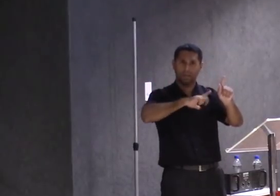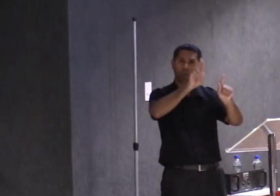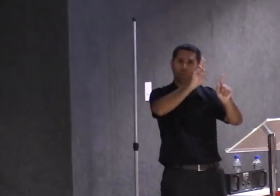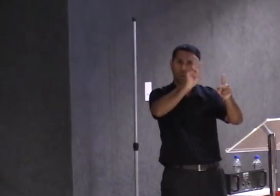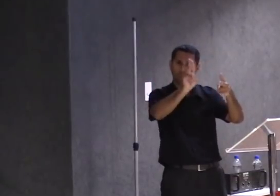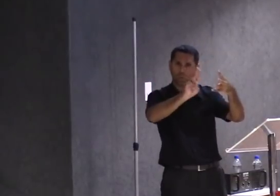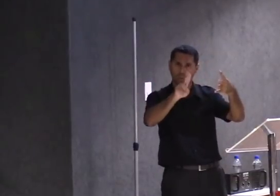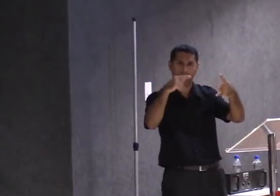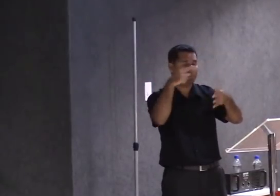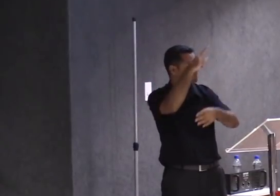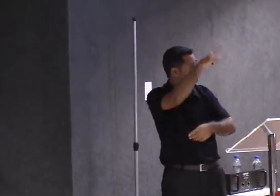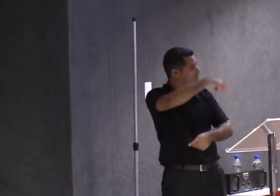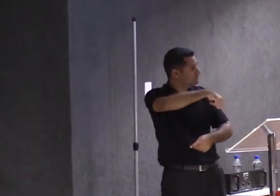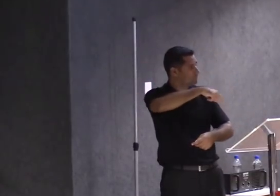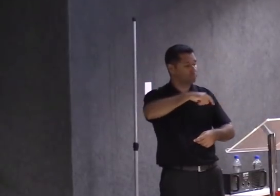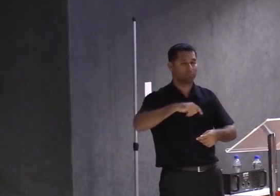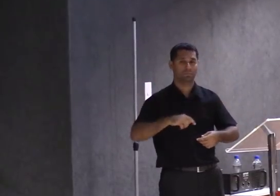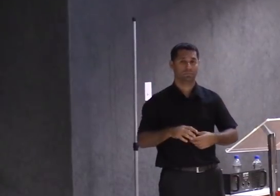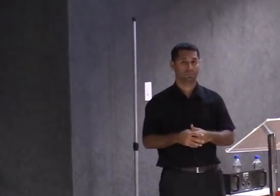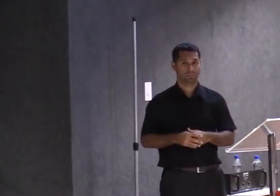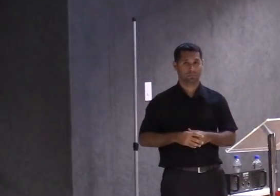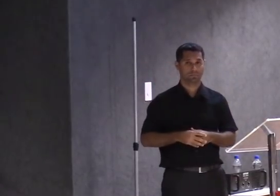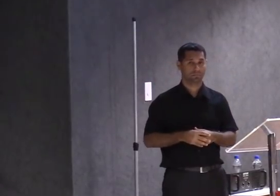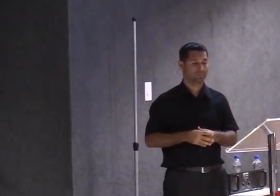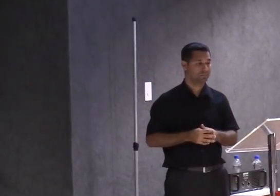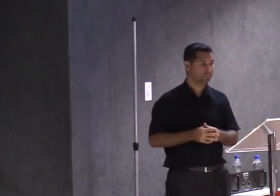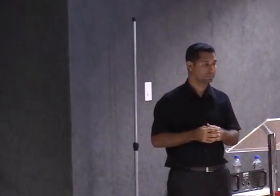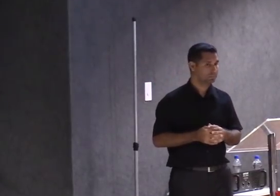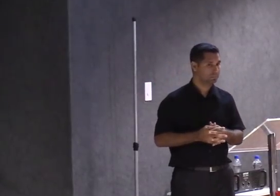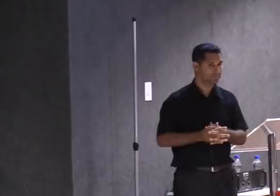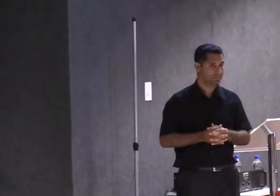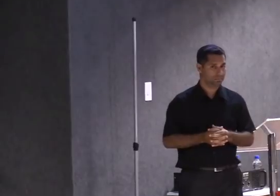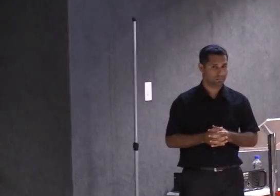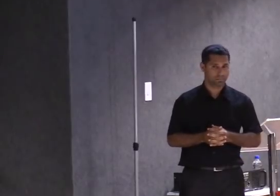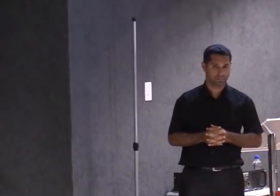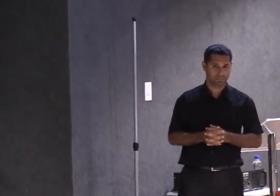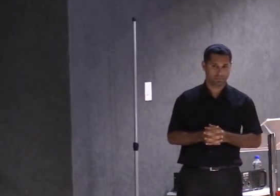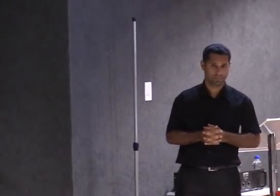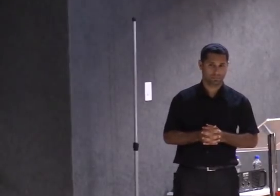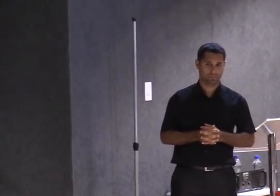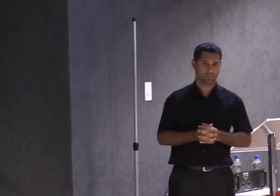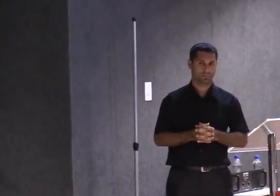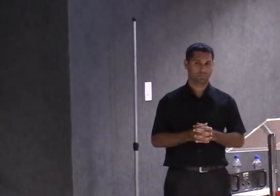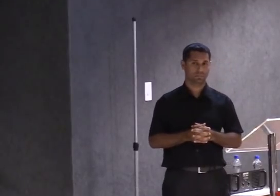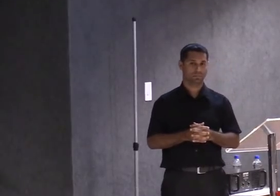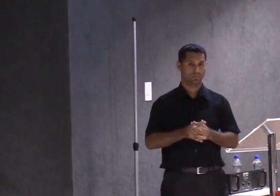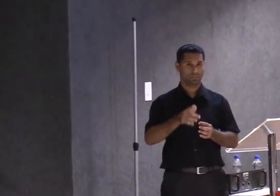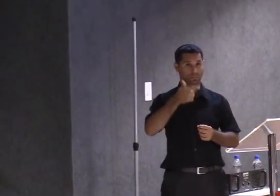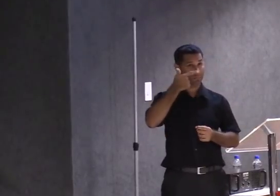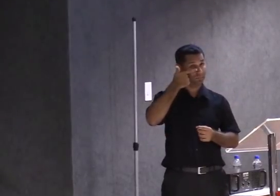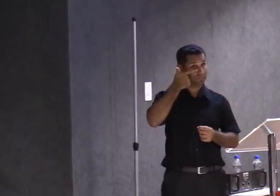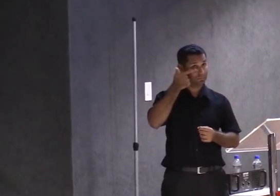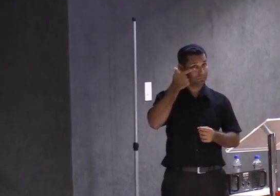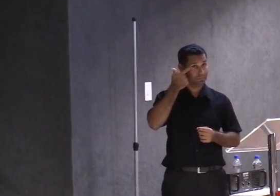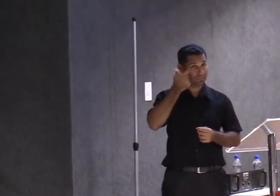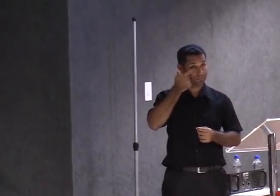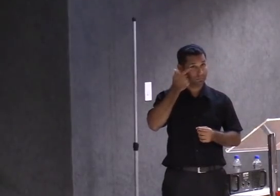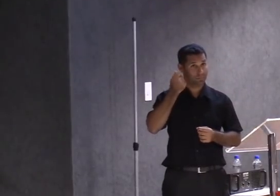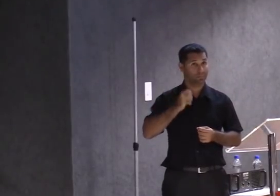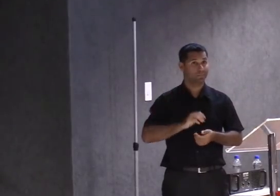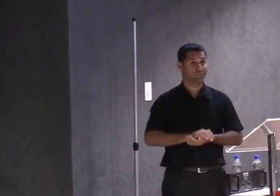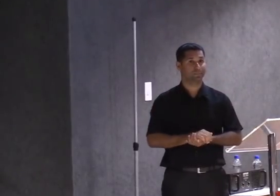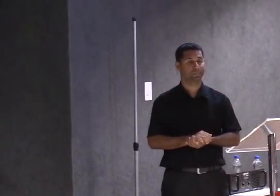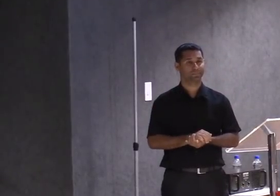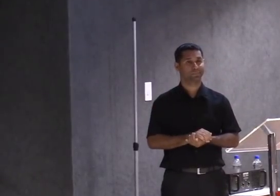nomes. Exemplos. So we don't have time to go through them individually, but I know